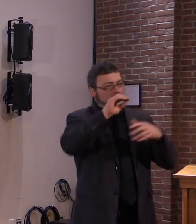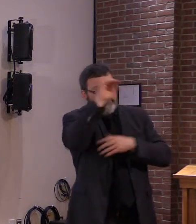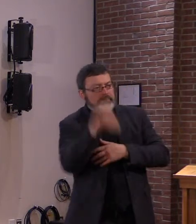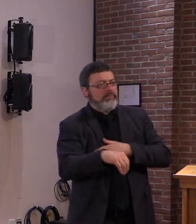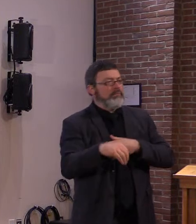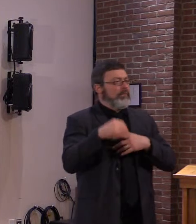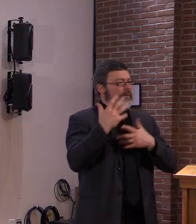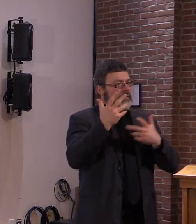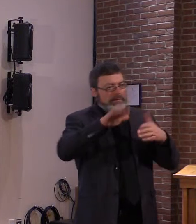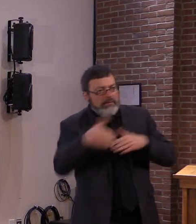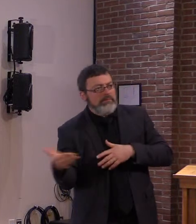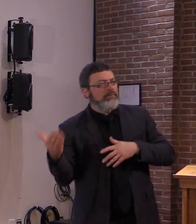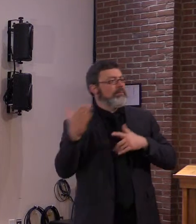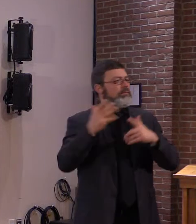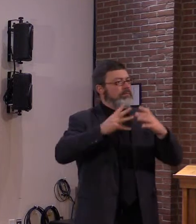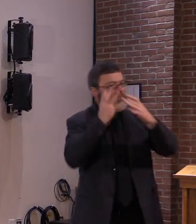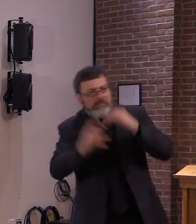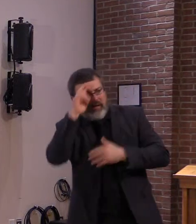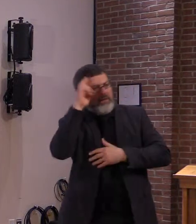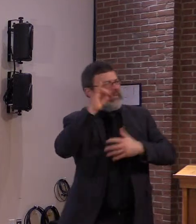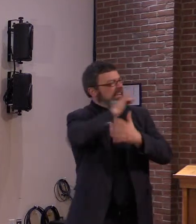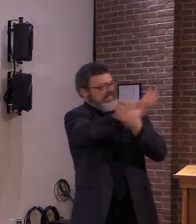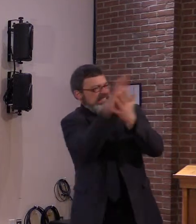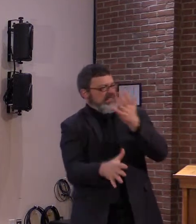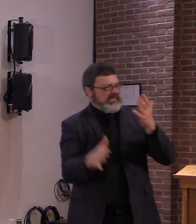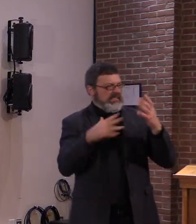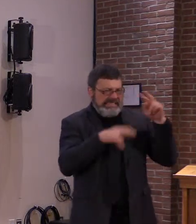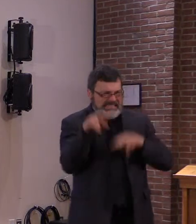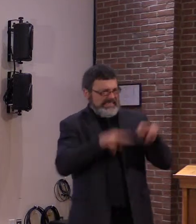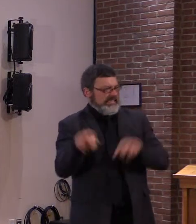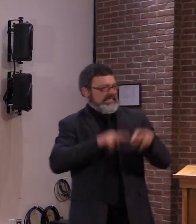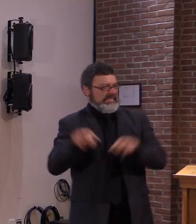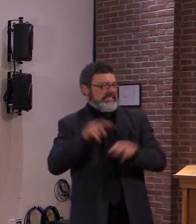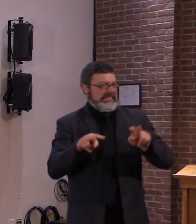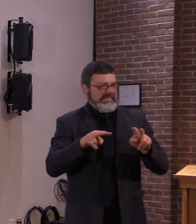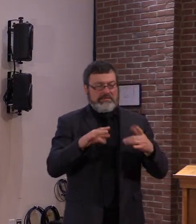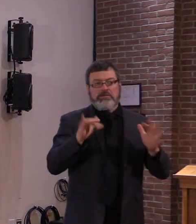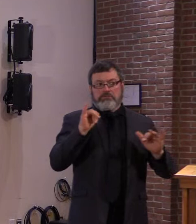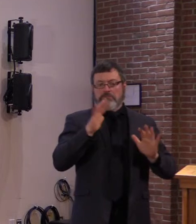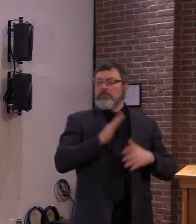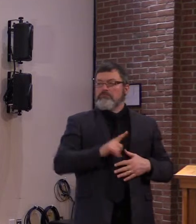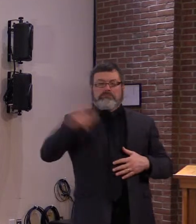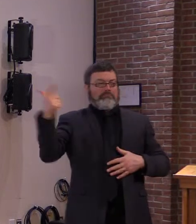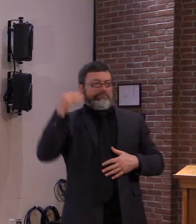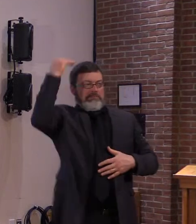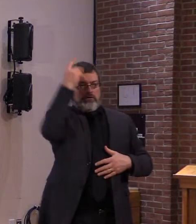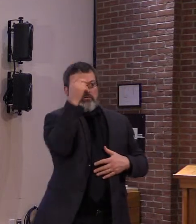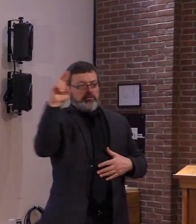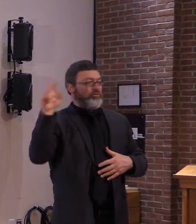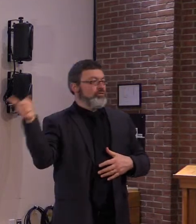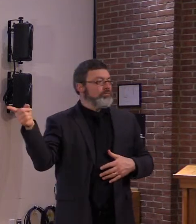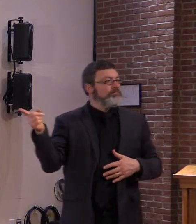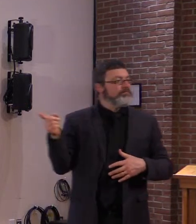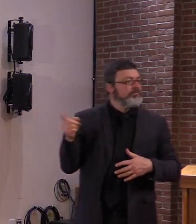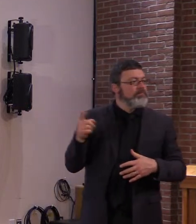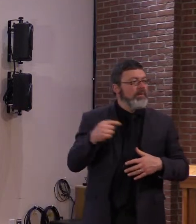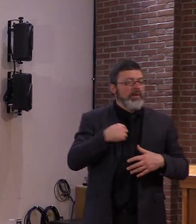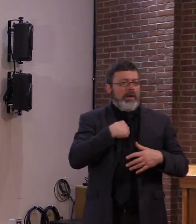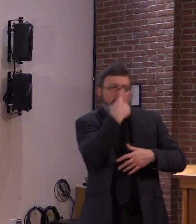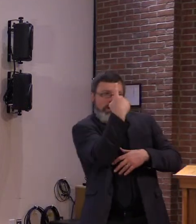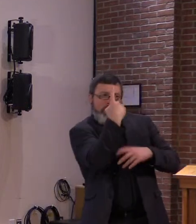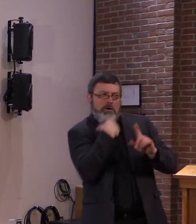confidence that I hope will come from accurate news reports about what is coming out and what it's capable of